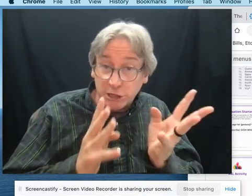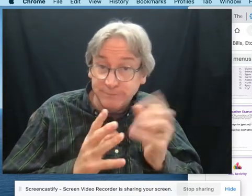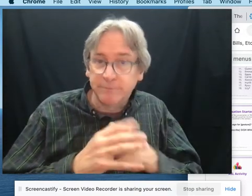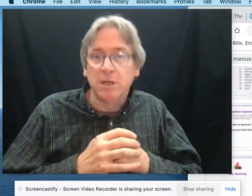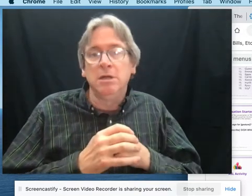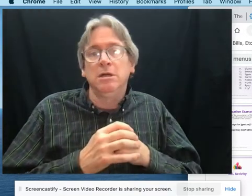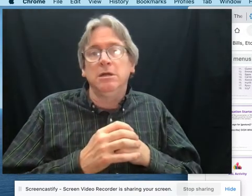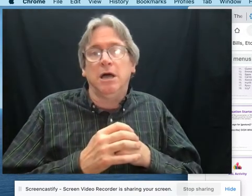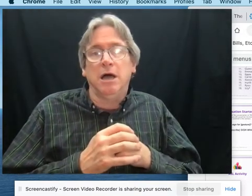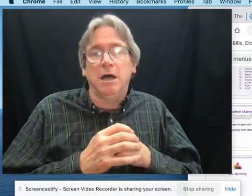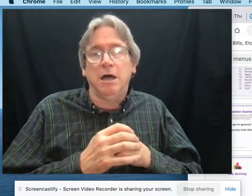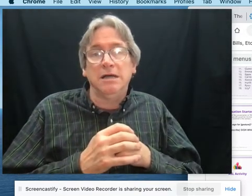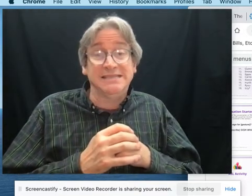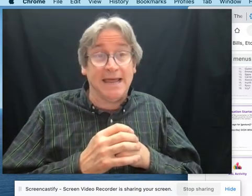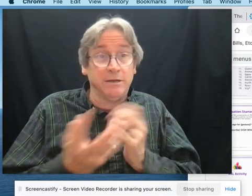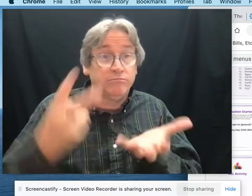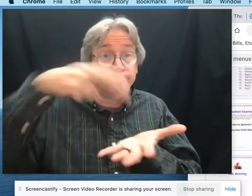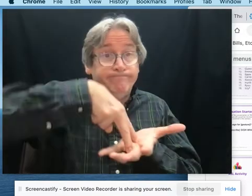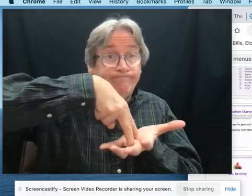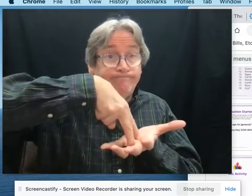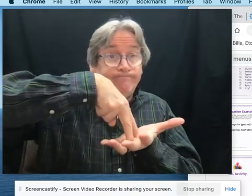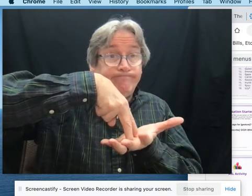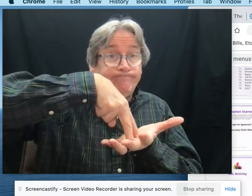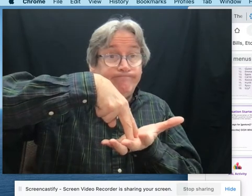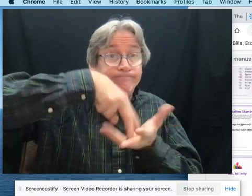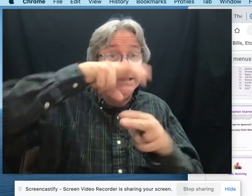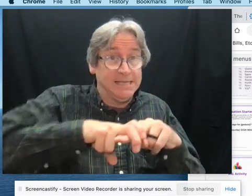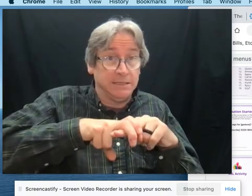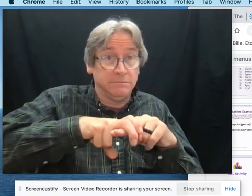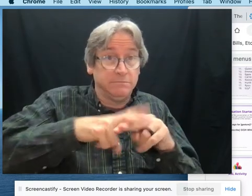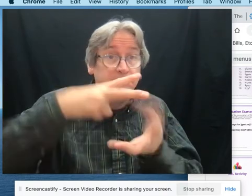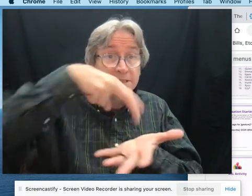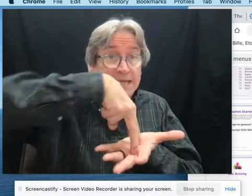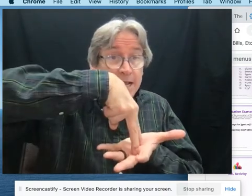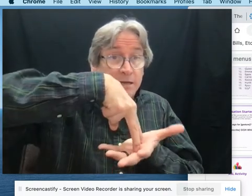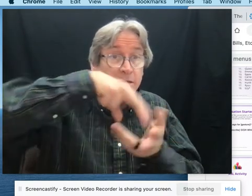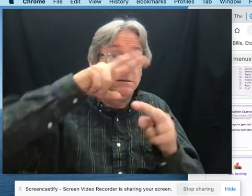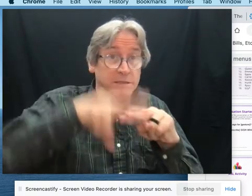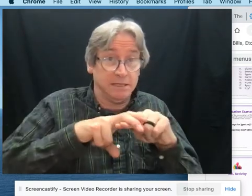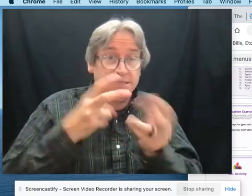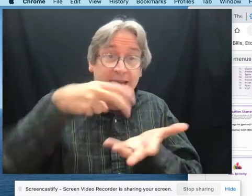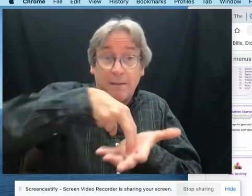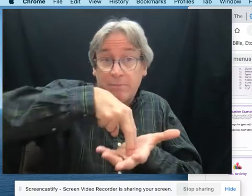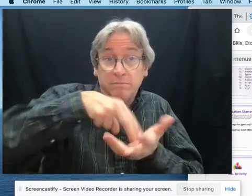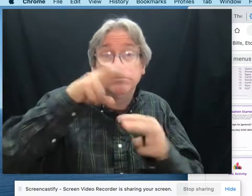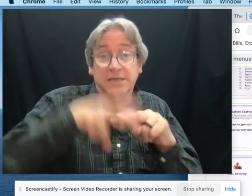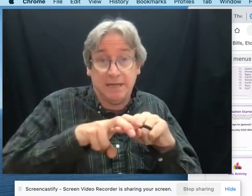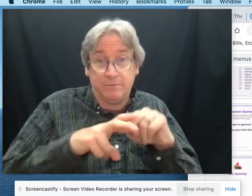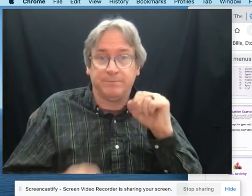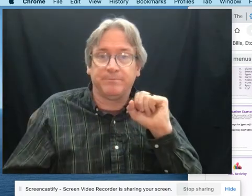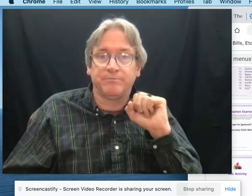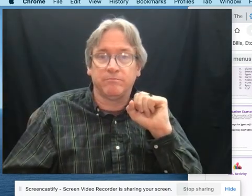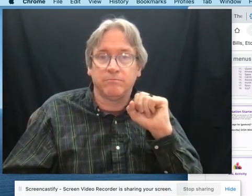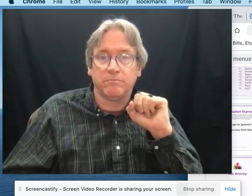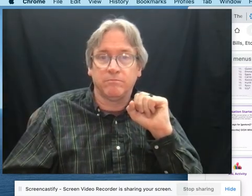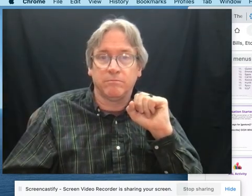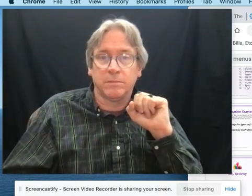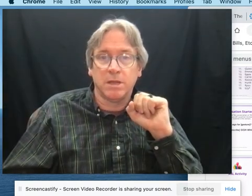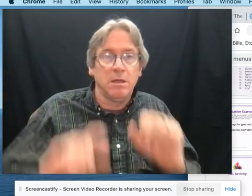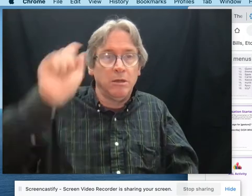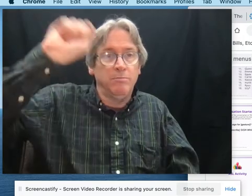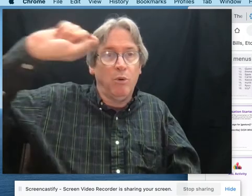talk uh stand sit stand stand up sit down